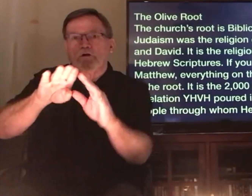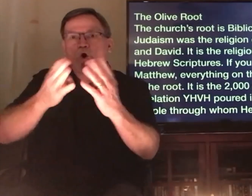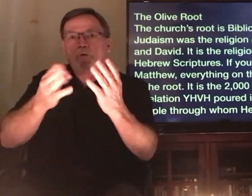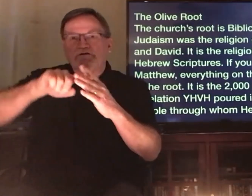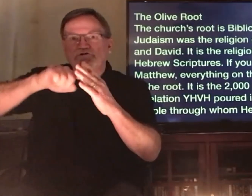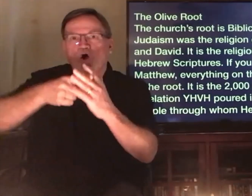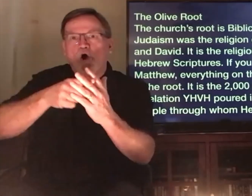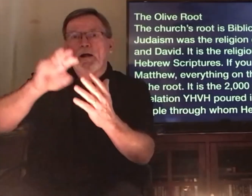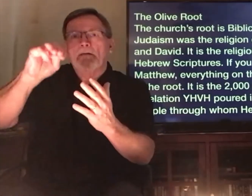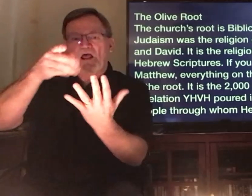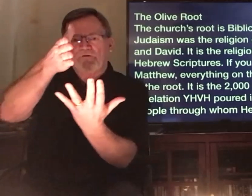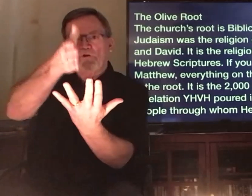him.